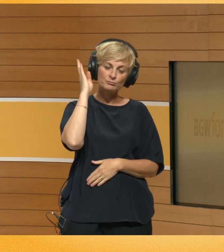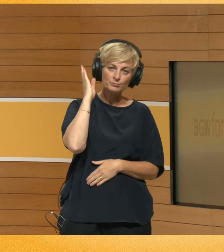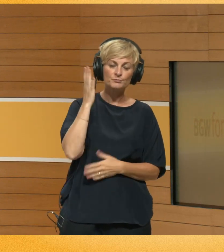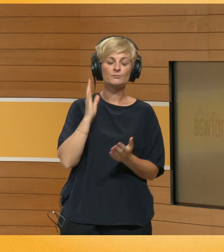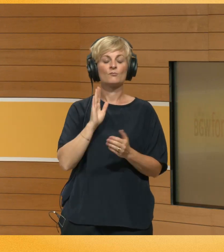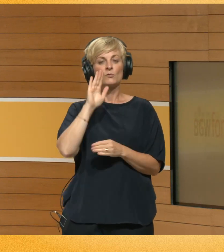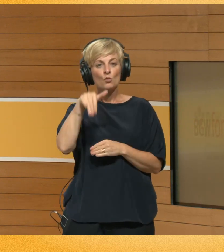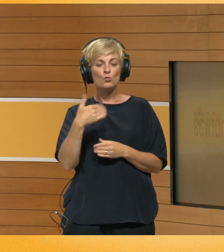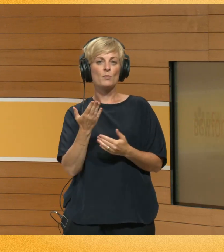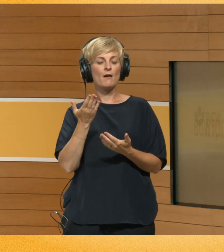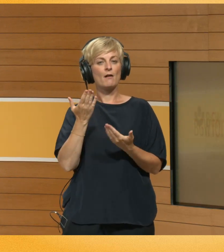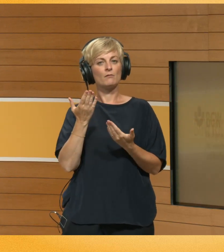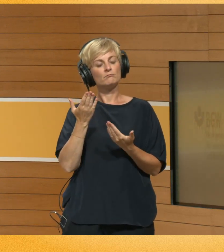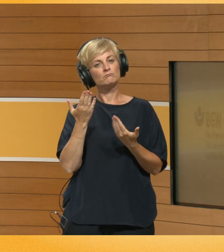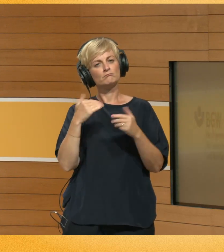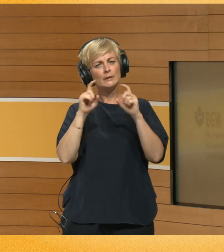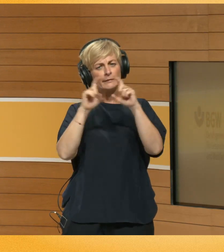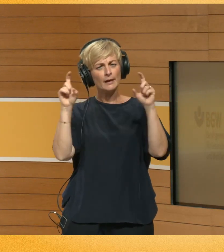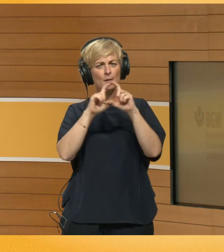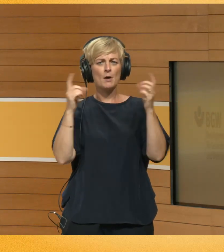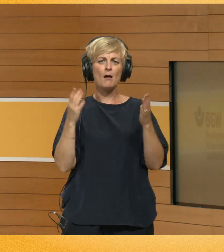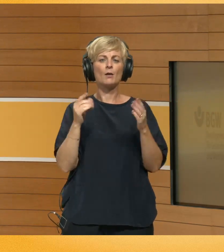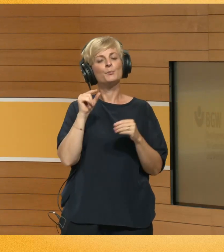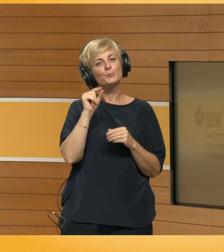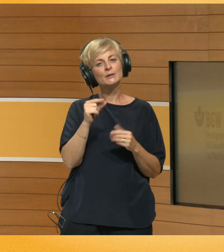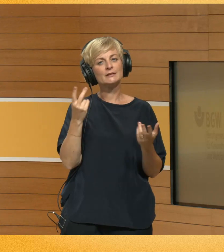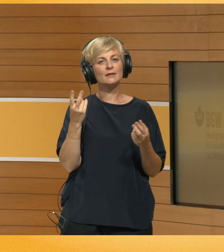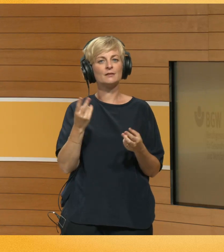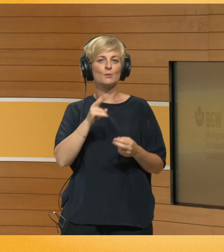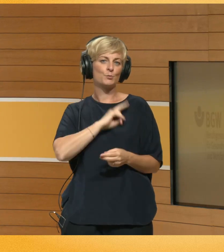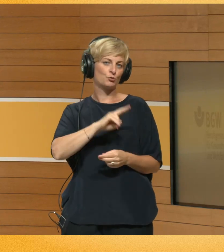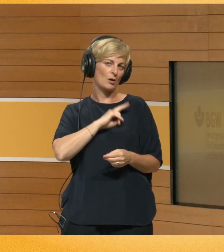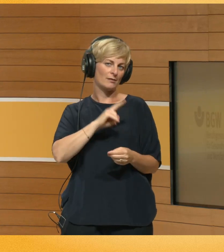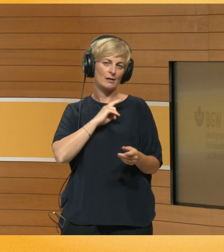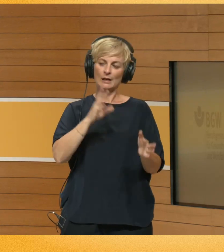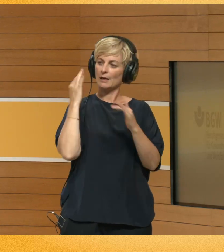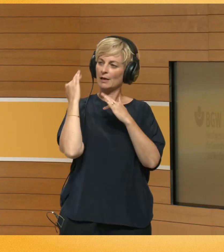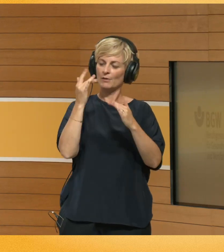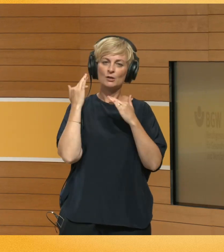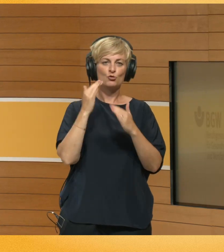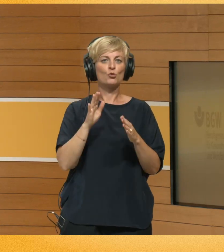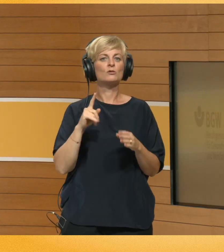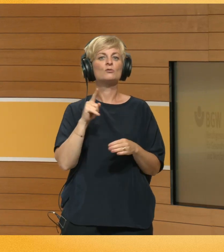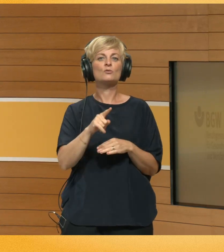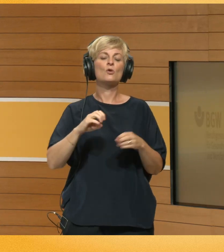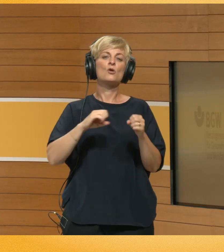on COVID-19 as the big leveler for all countries of the world.